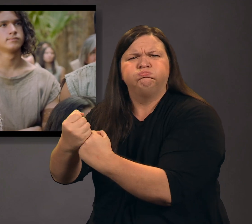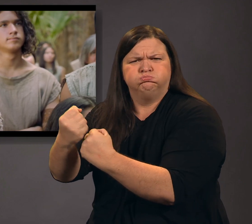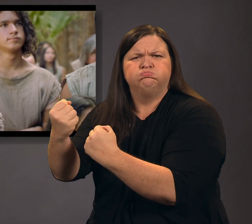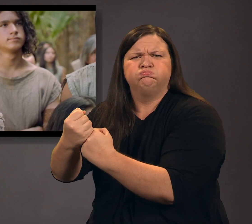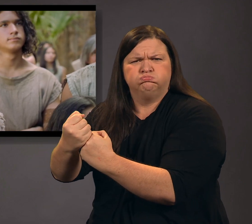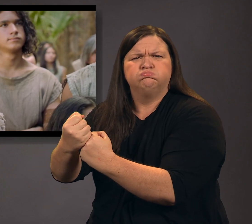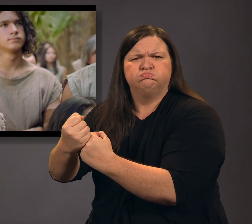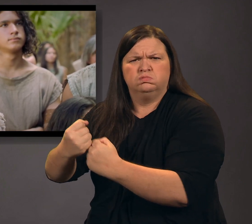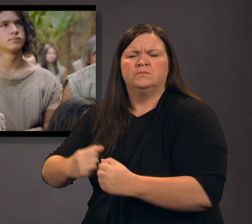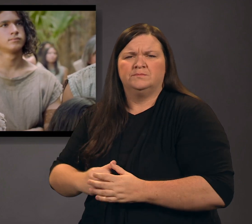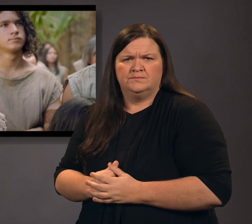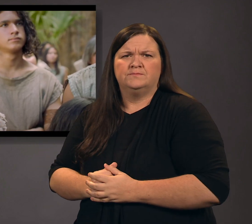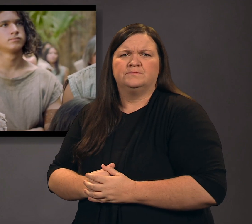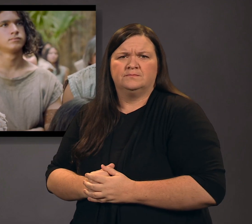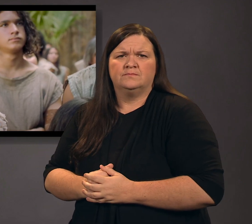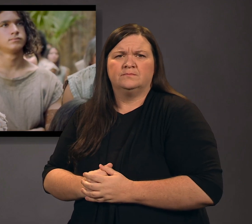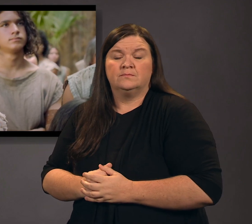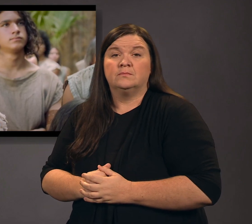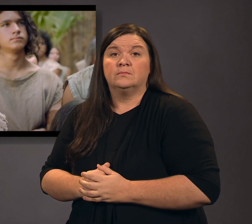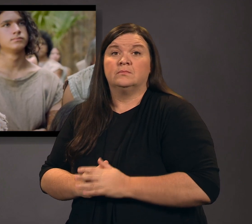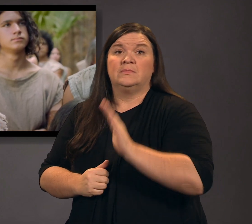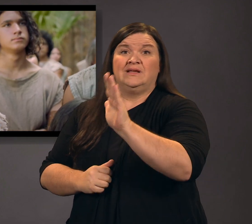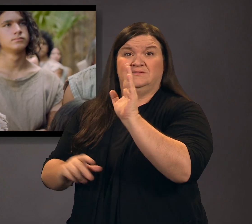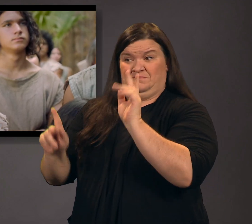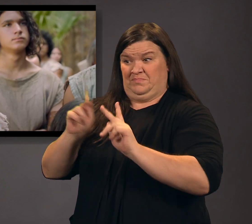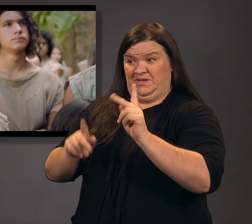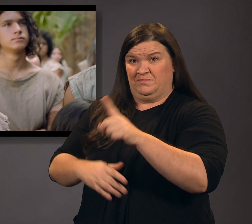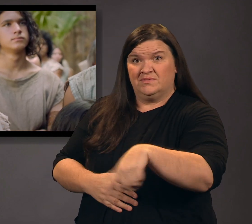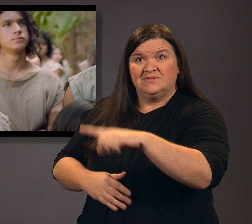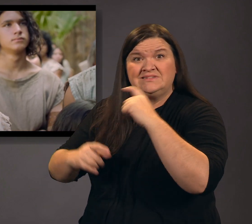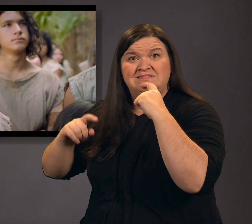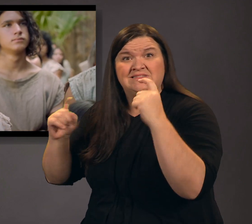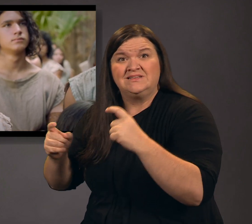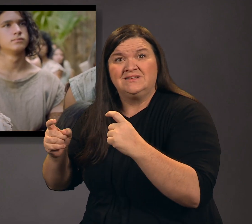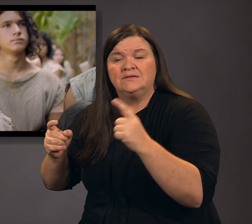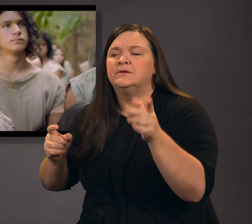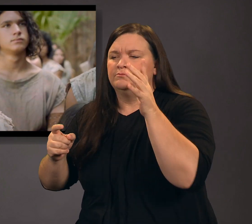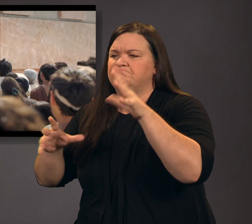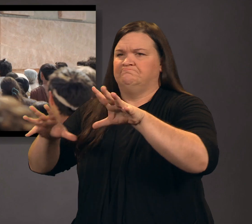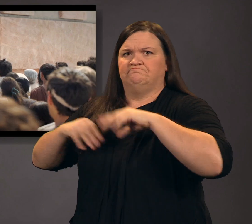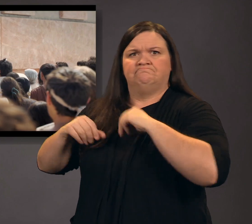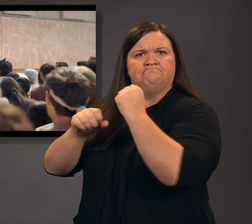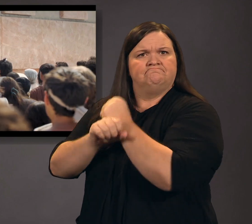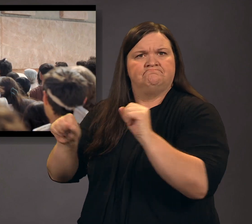blot out their transgressions according to the power of His deliverance.